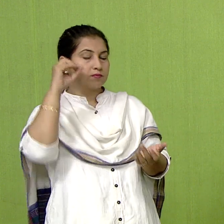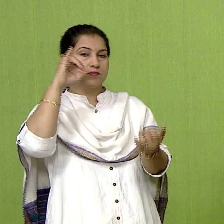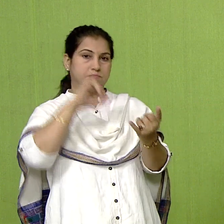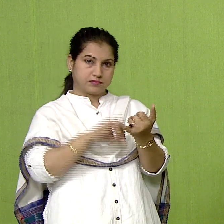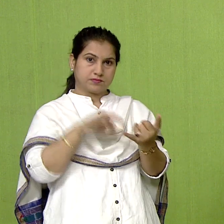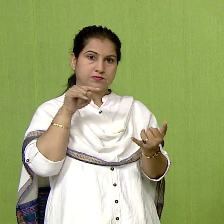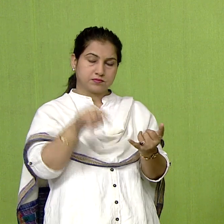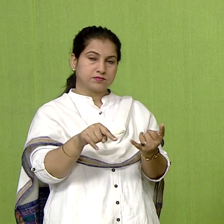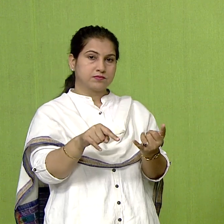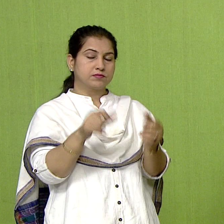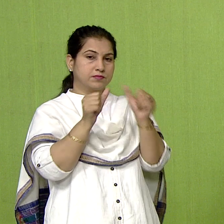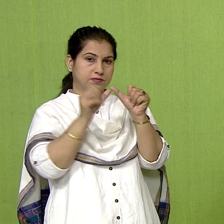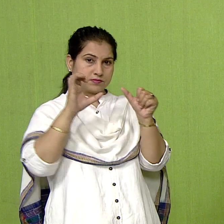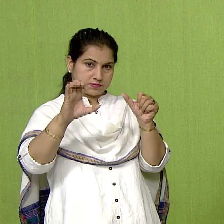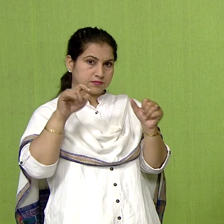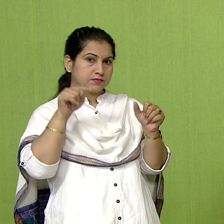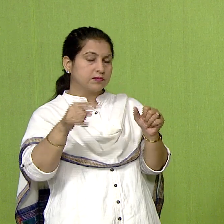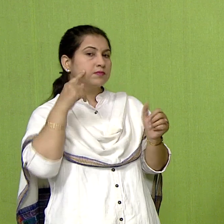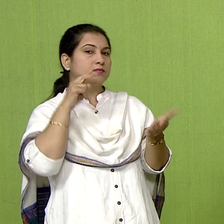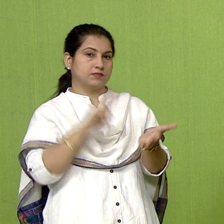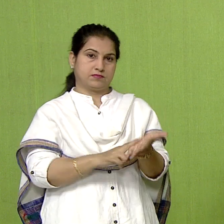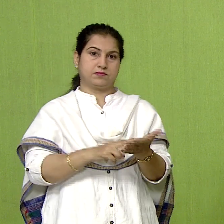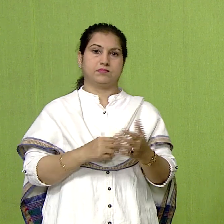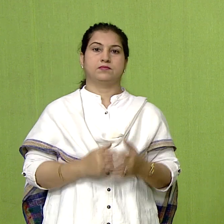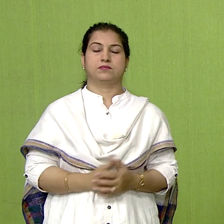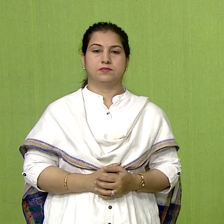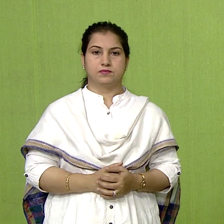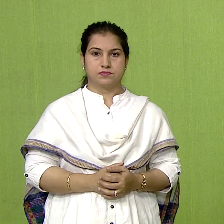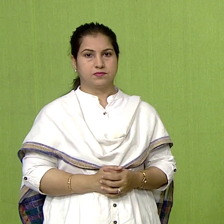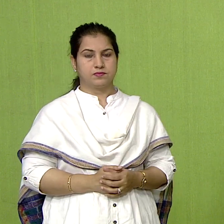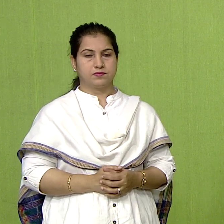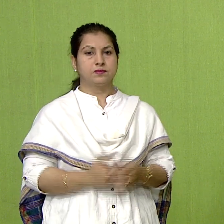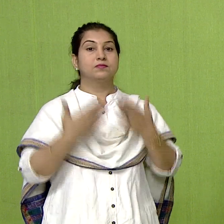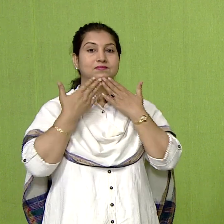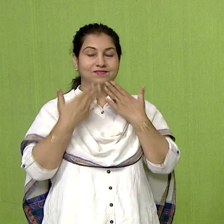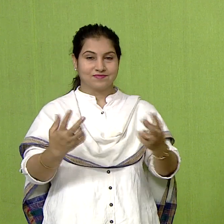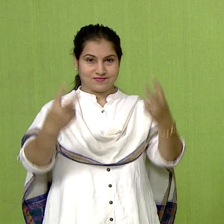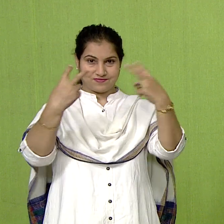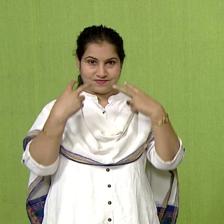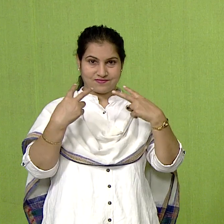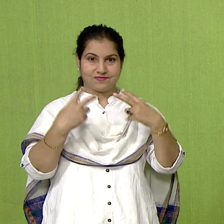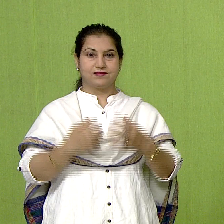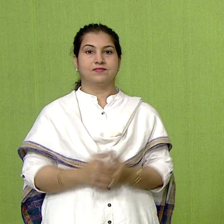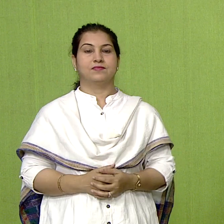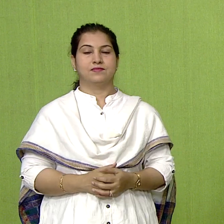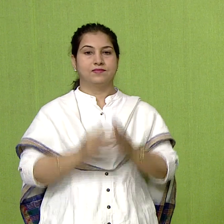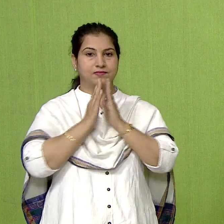www.nios.ac.in. Thanks for watching. Namaskar.